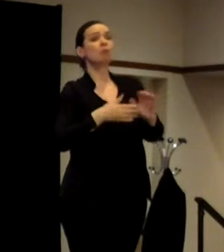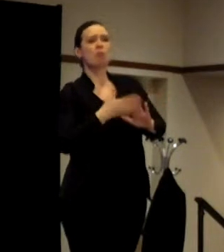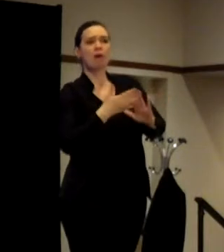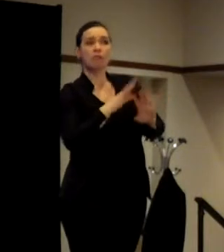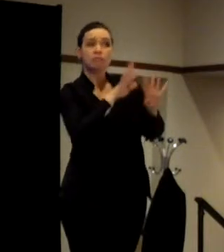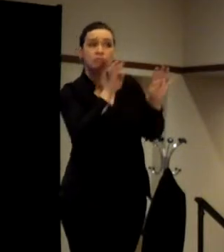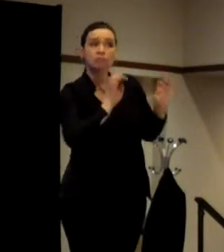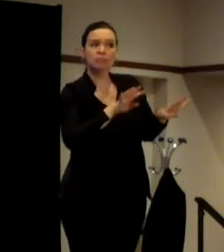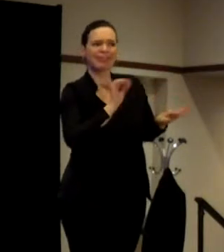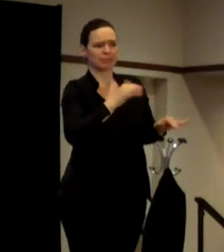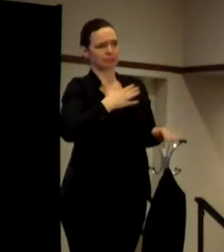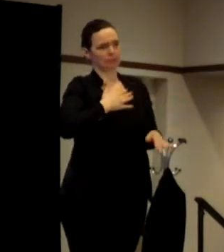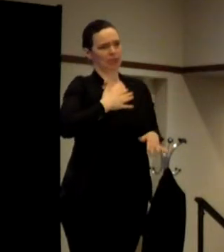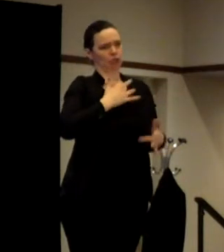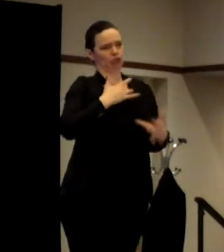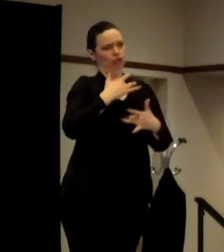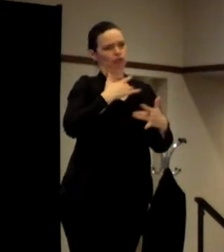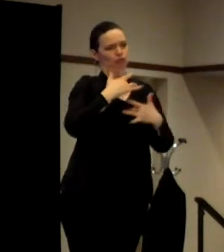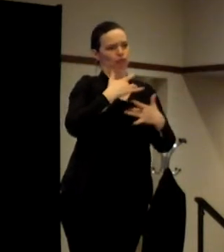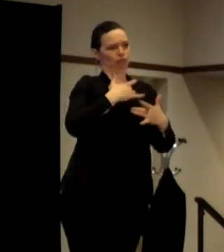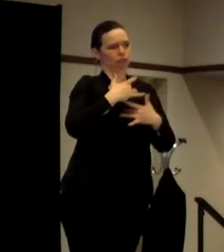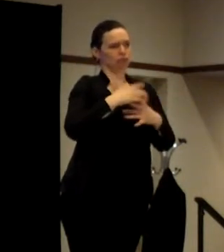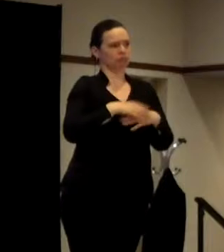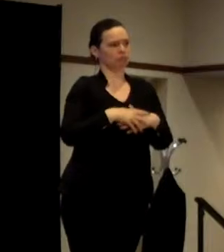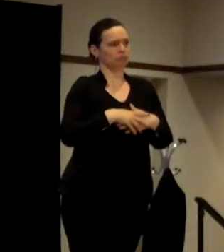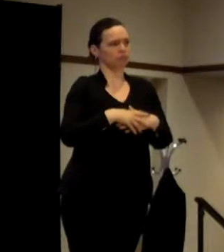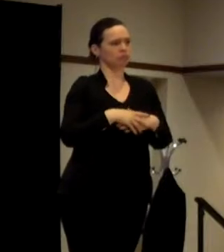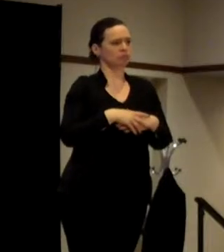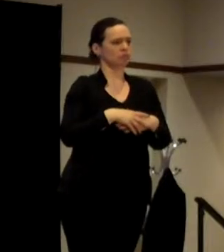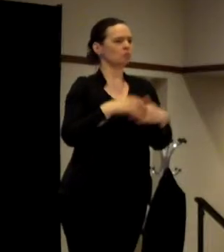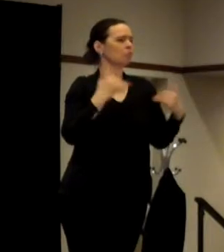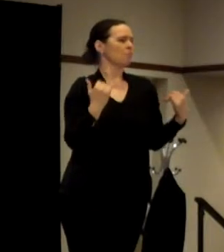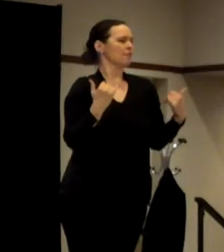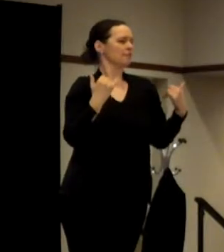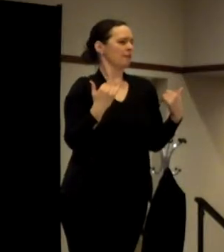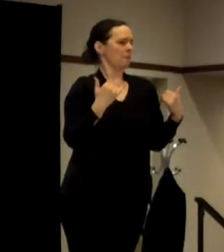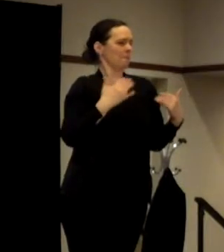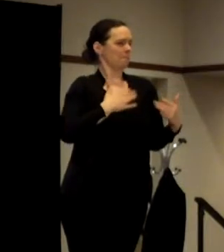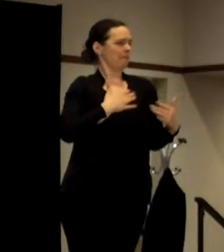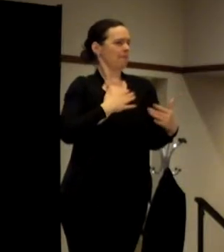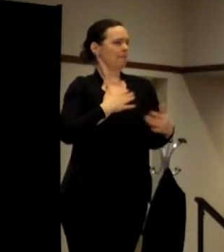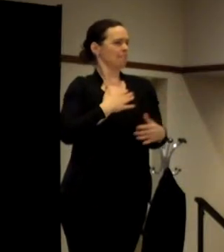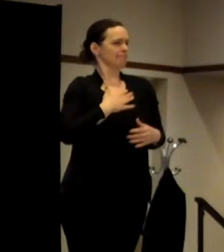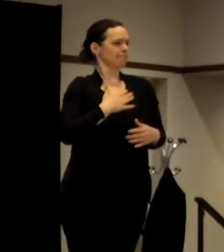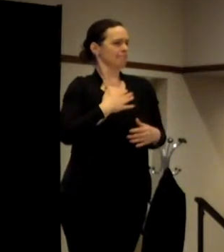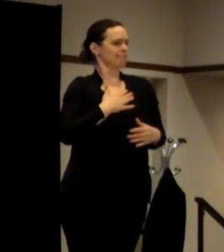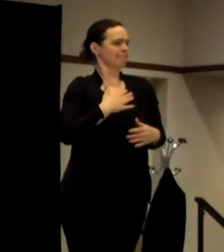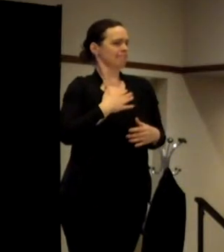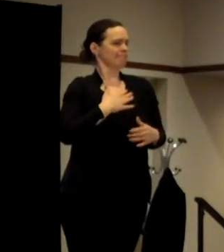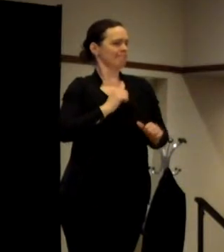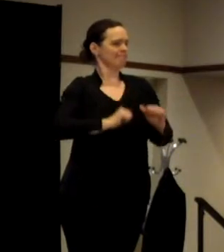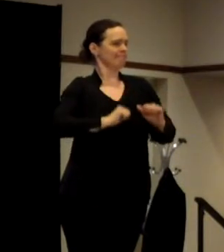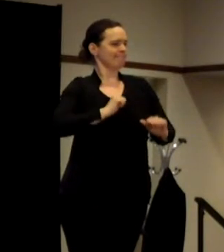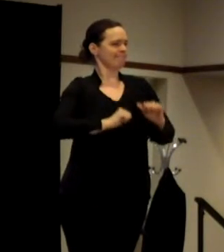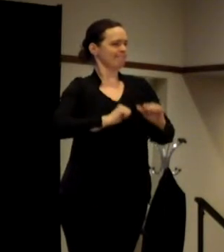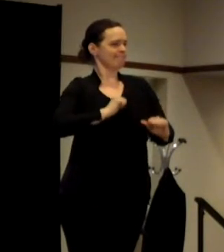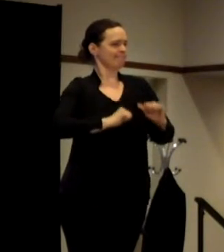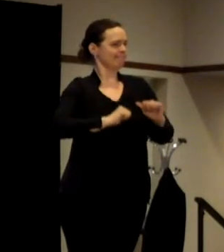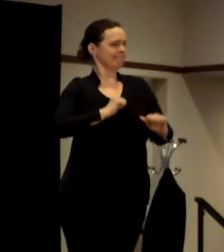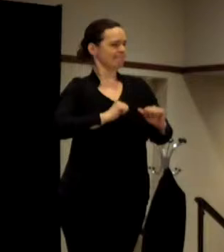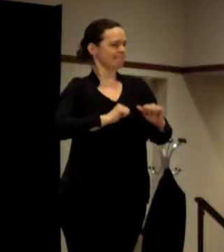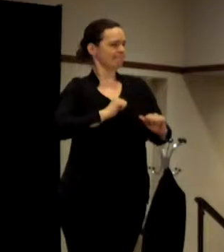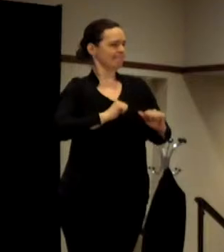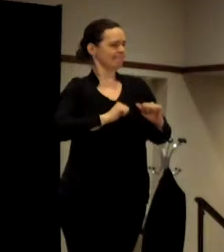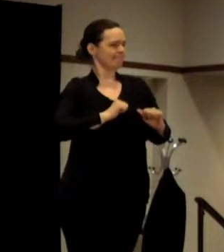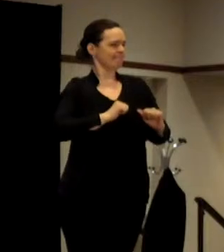that. Right now, I haven't seen the governance